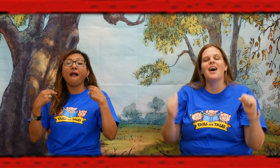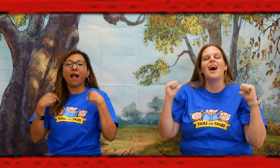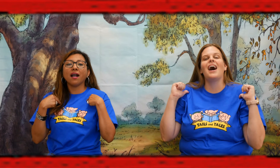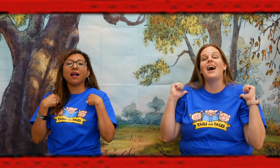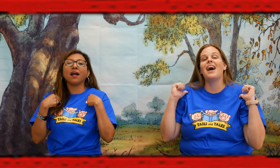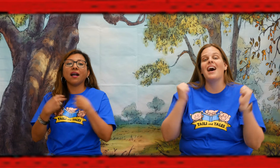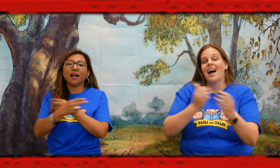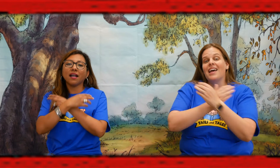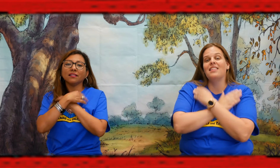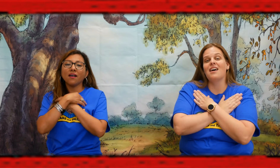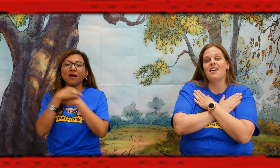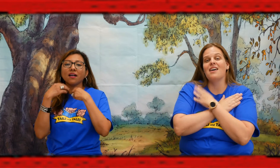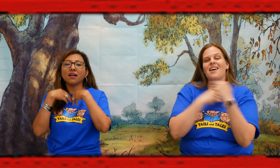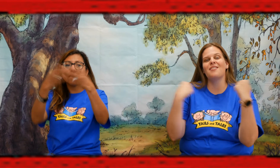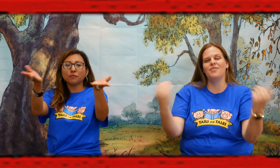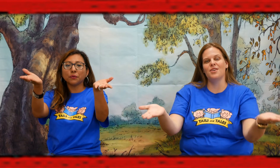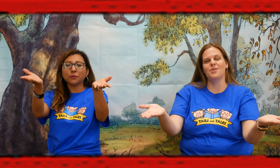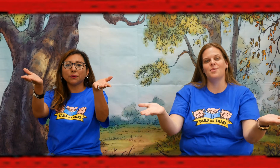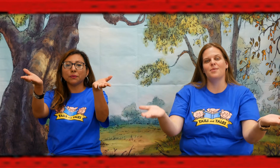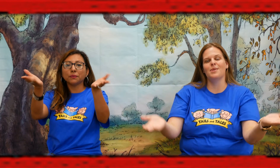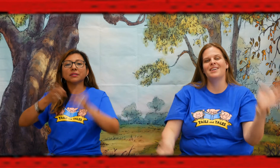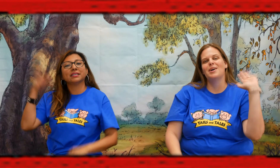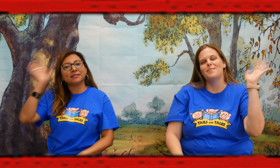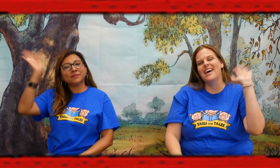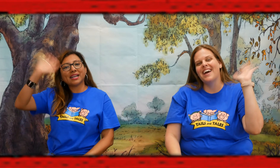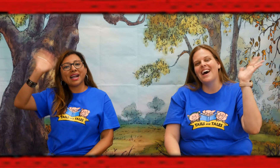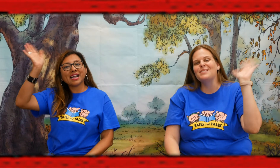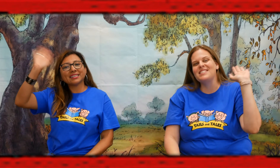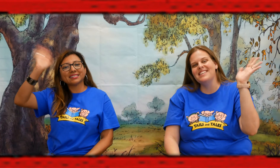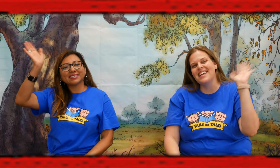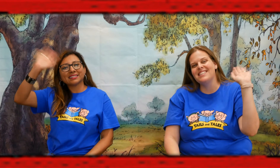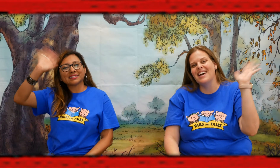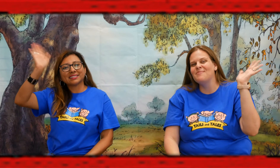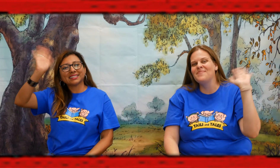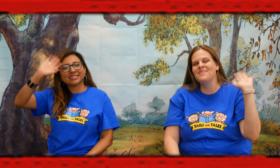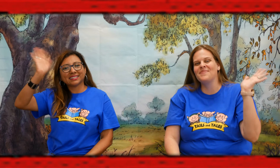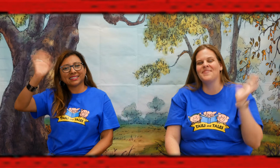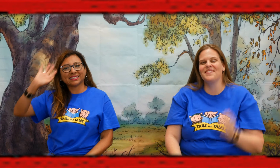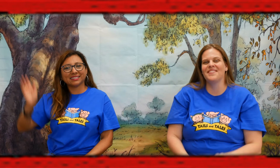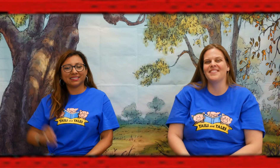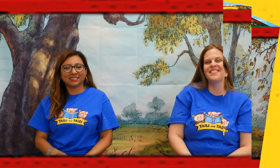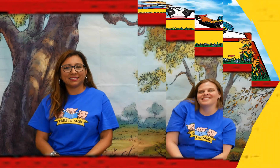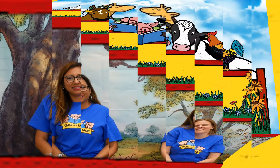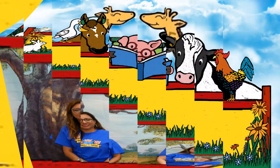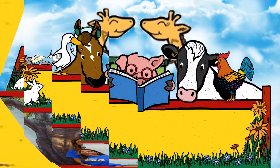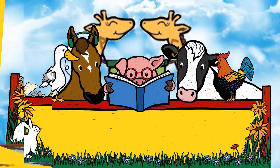skinnamarinky-doo, I love you. Bye, guys. We'll see you next time.